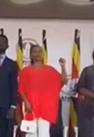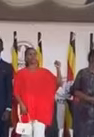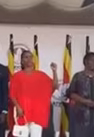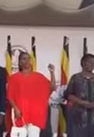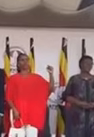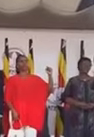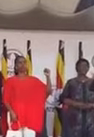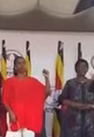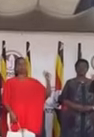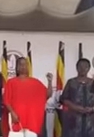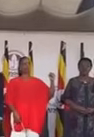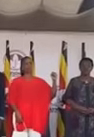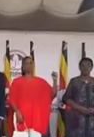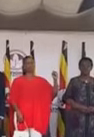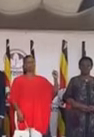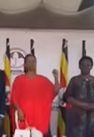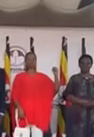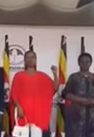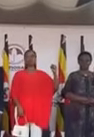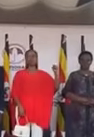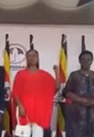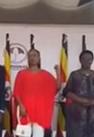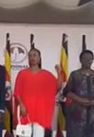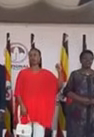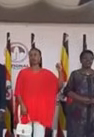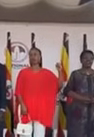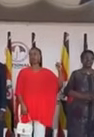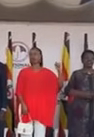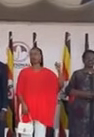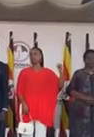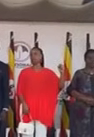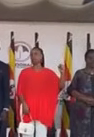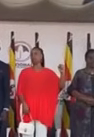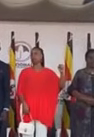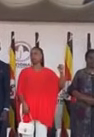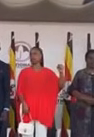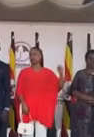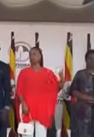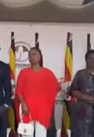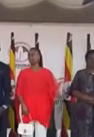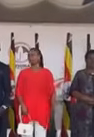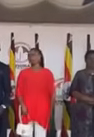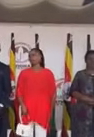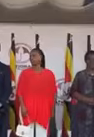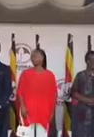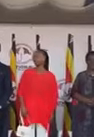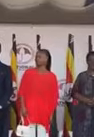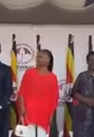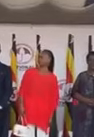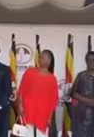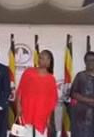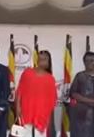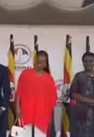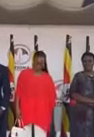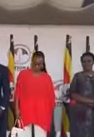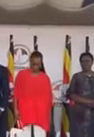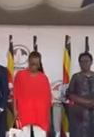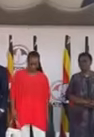ngule Tuli Zimbabwe yukugande pya When the